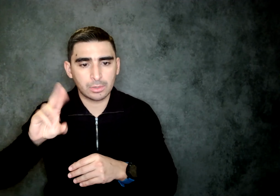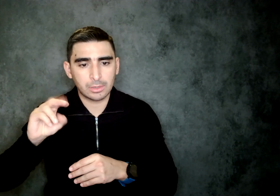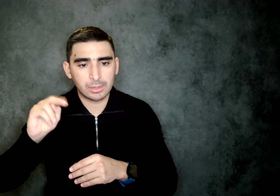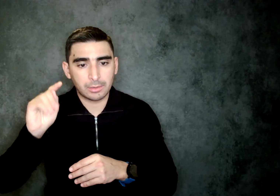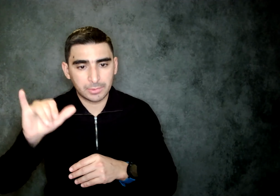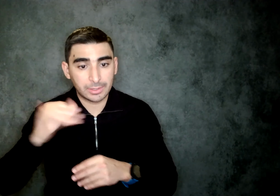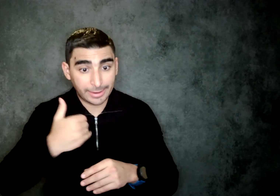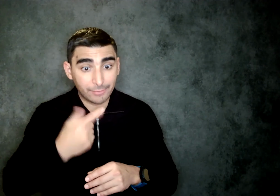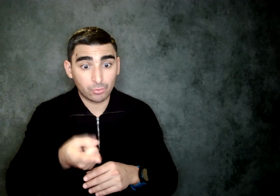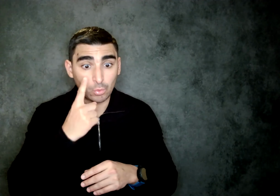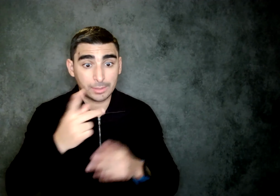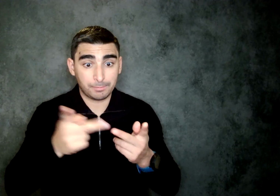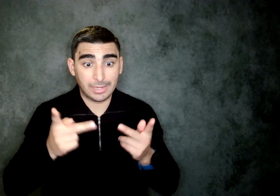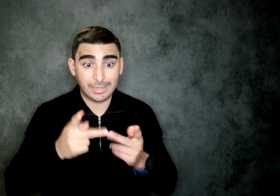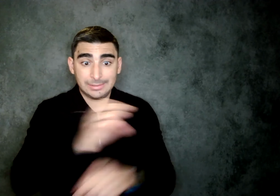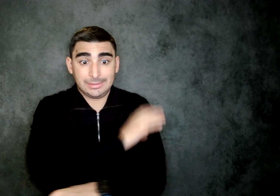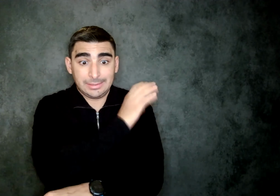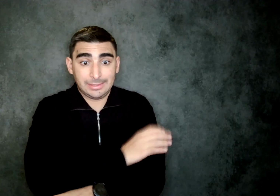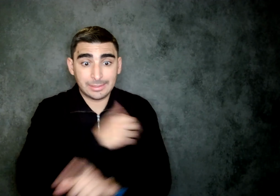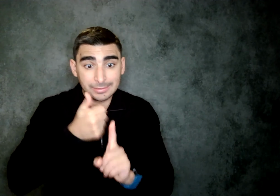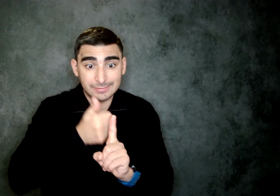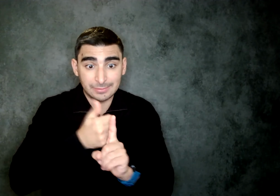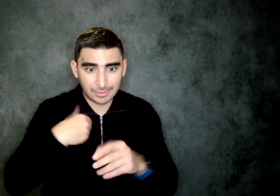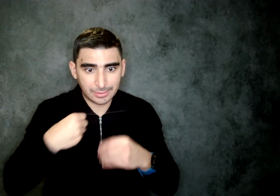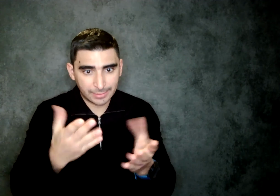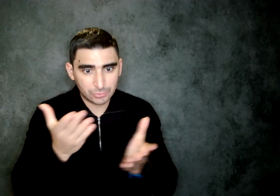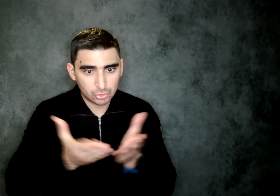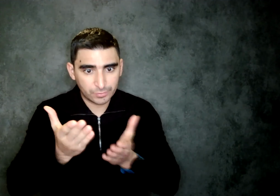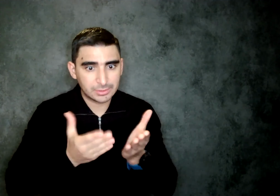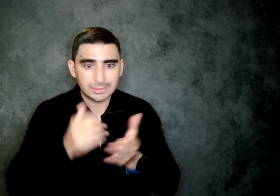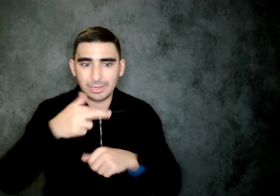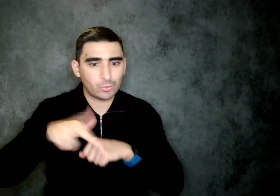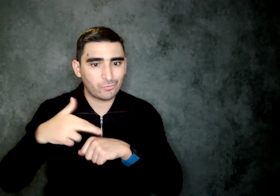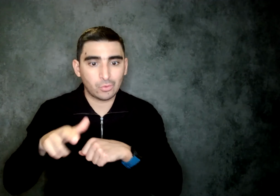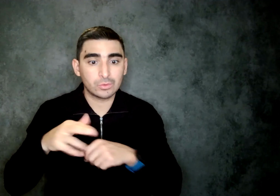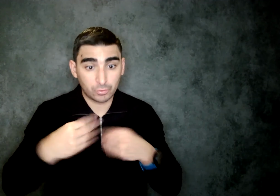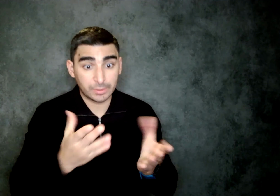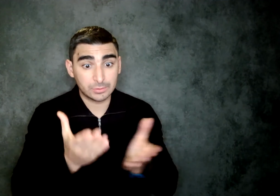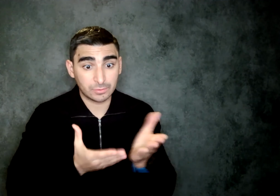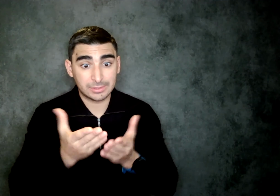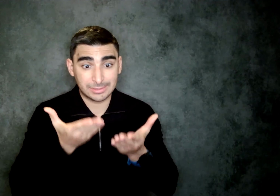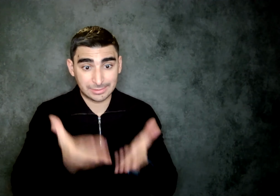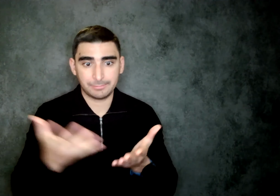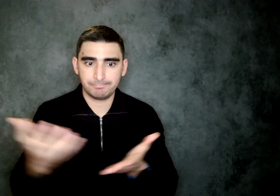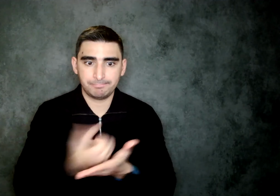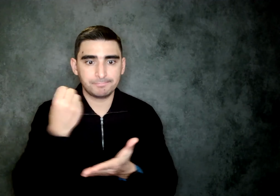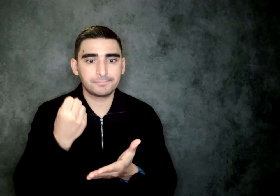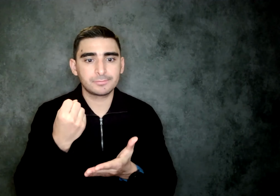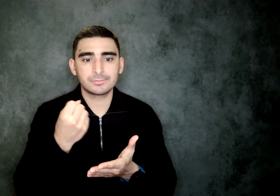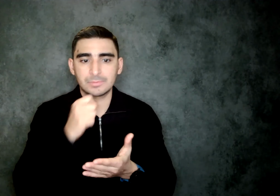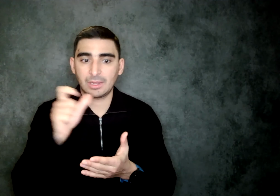clinic, but that actually provides services right on the spot rather than referrals or a